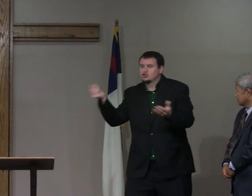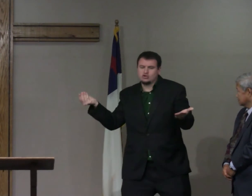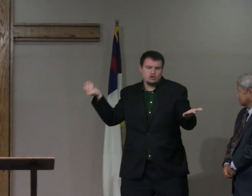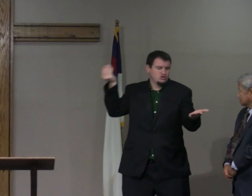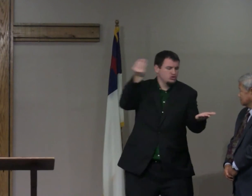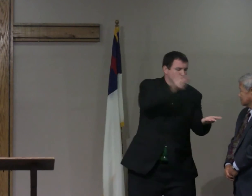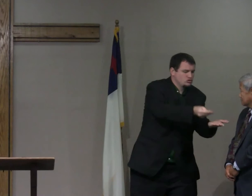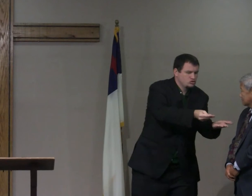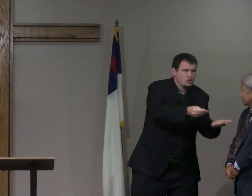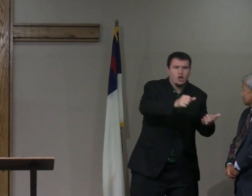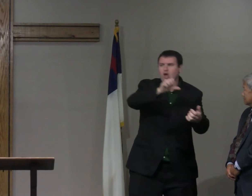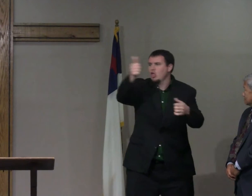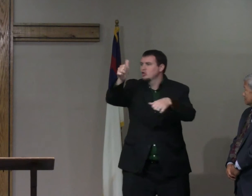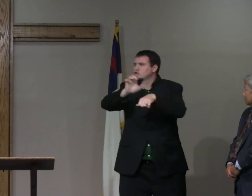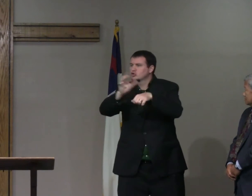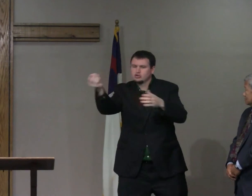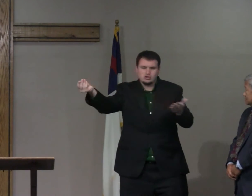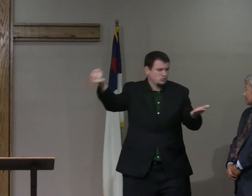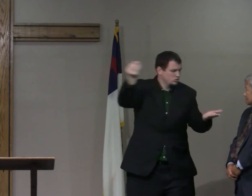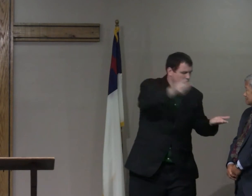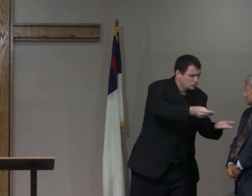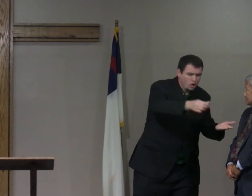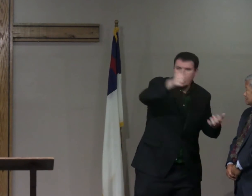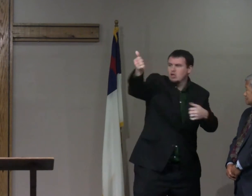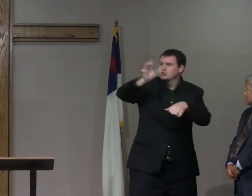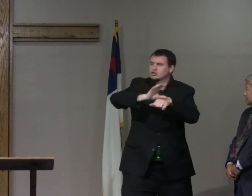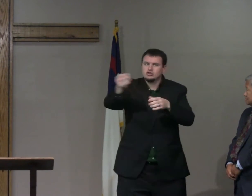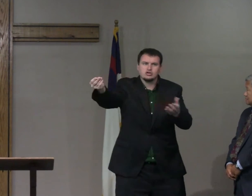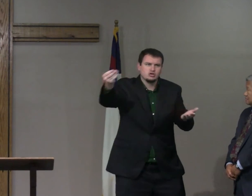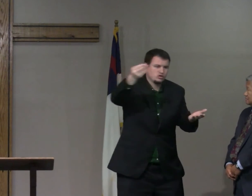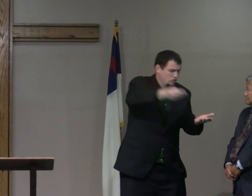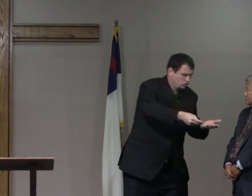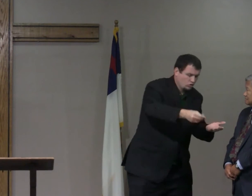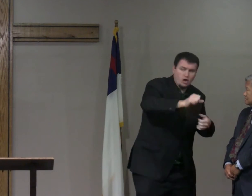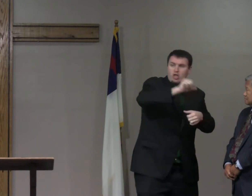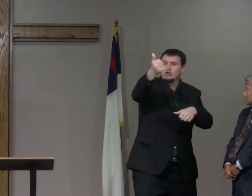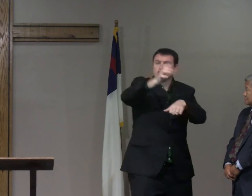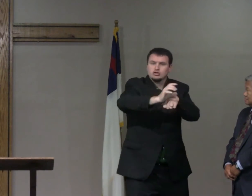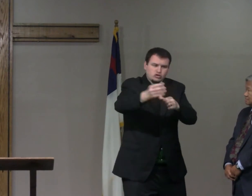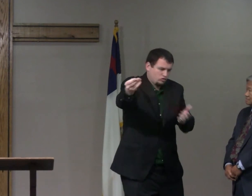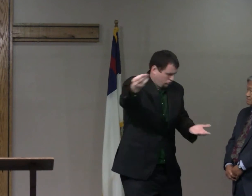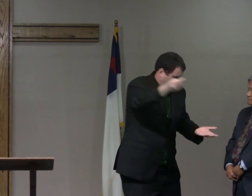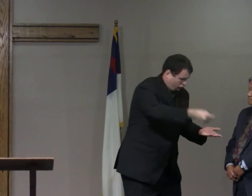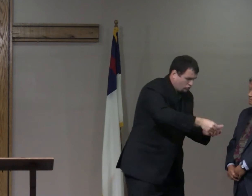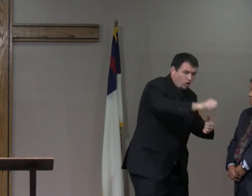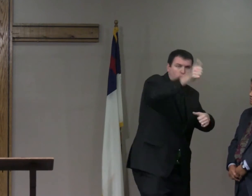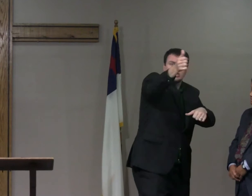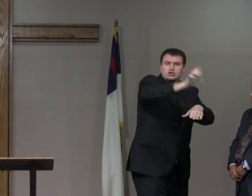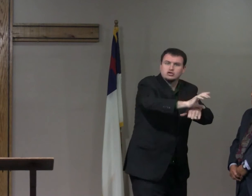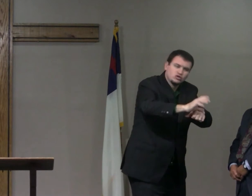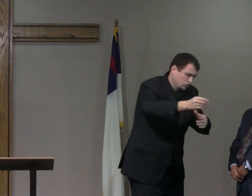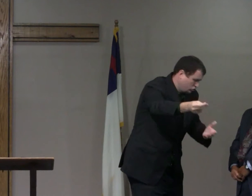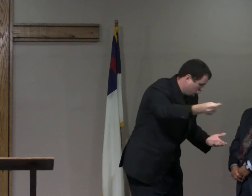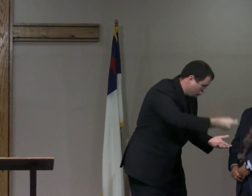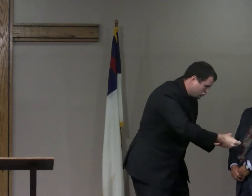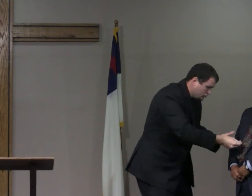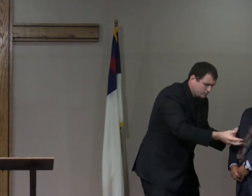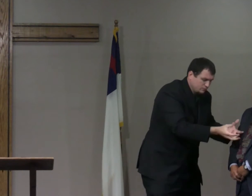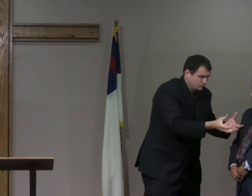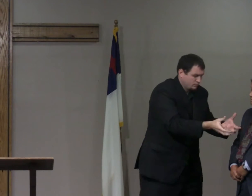with money and give him money, and then other churches support him with money, and other churches around give him money,